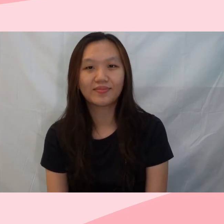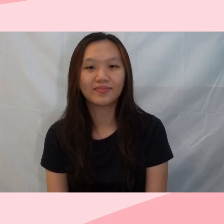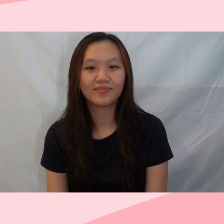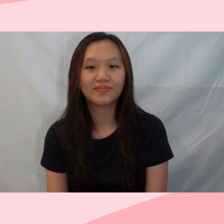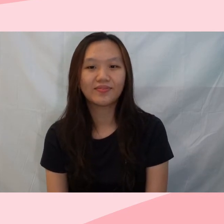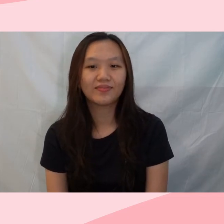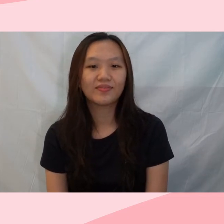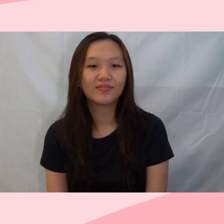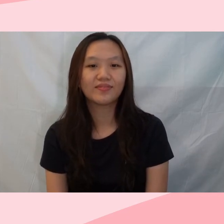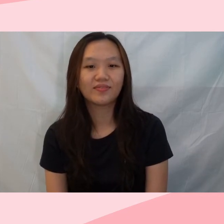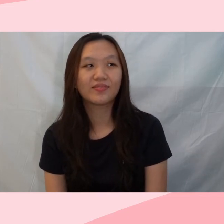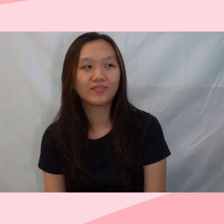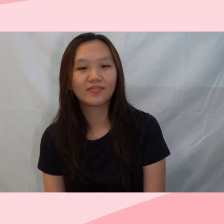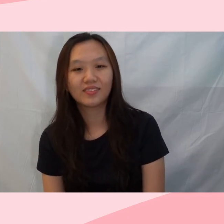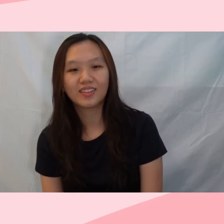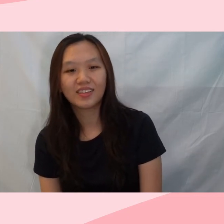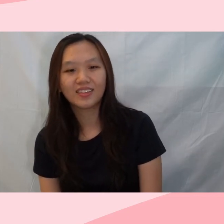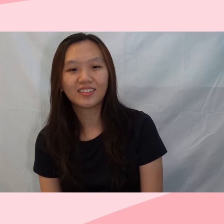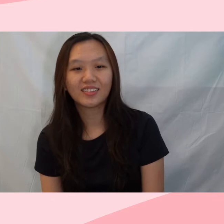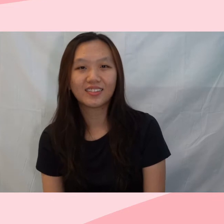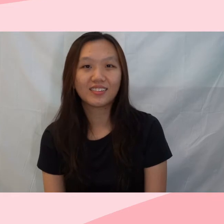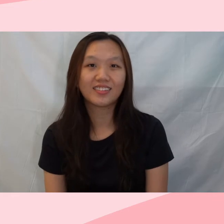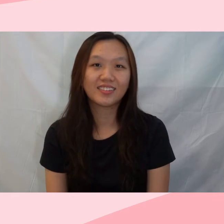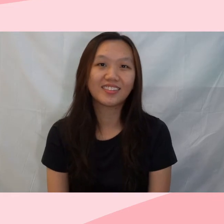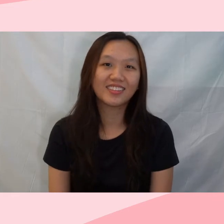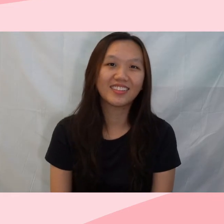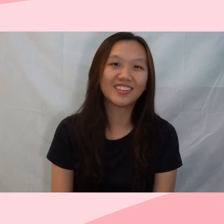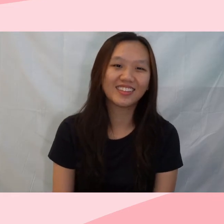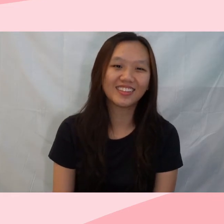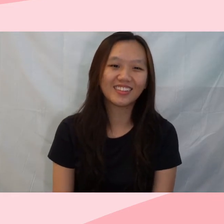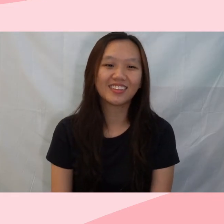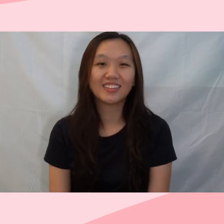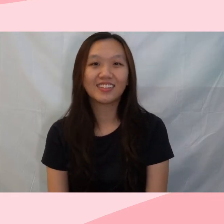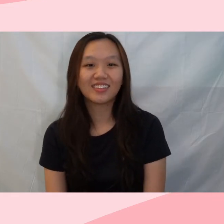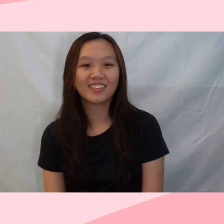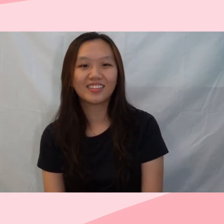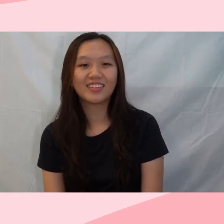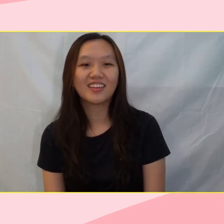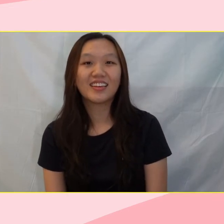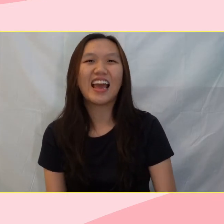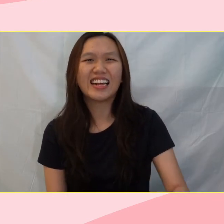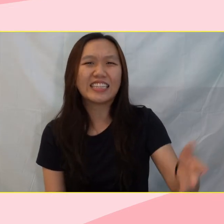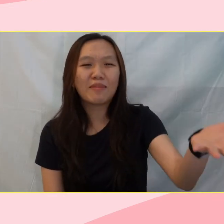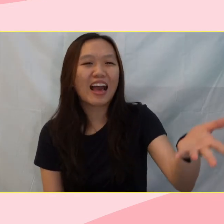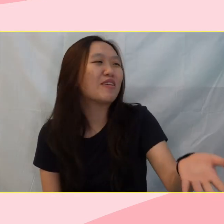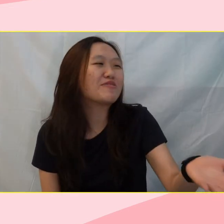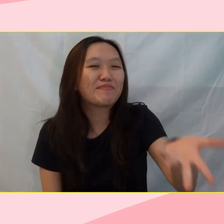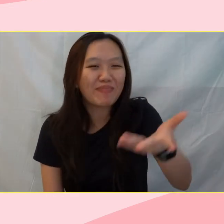to hearing loss. Yeah, so that's what we have to deal with on daily basis. Yeah, same lah. Why you repeat